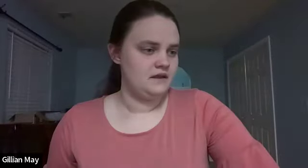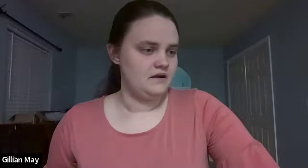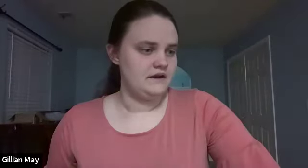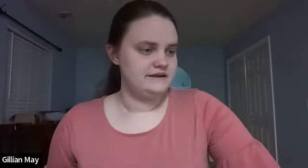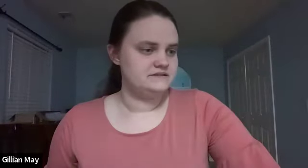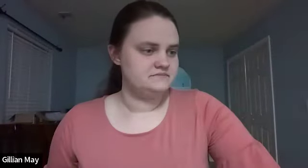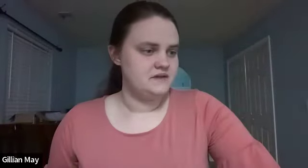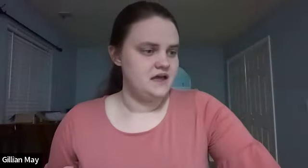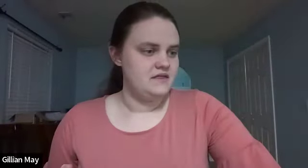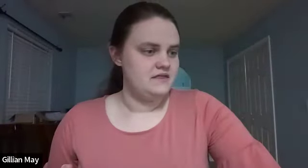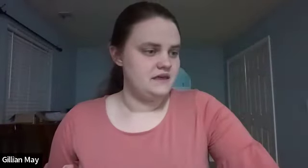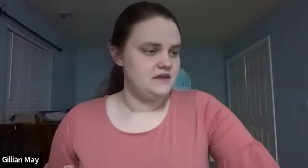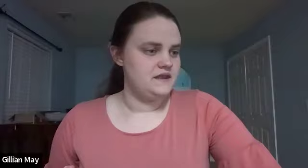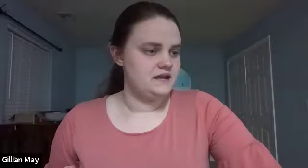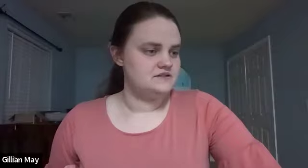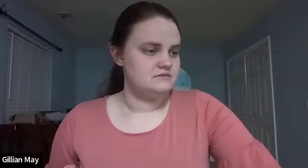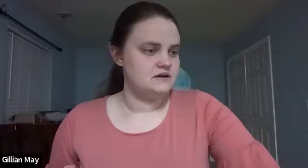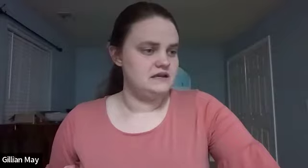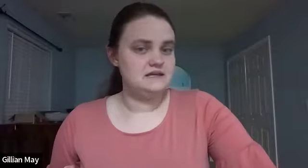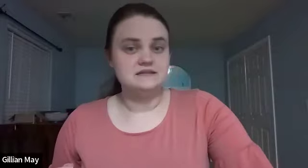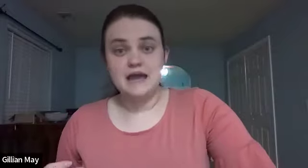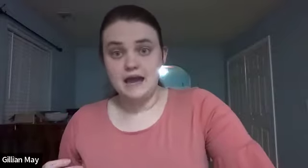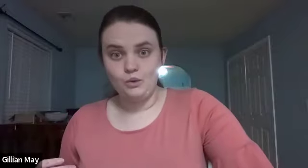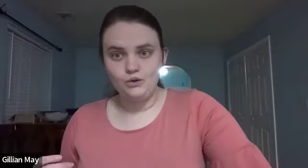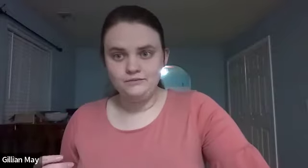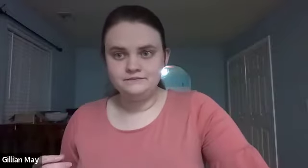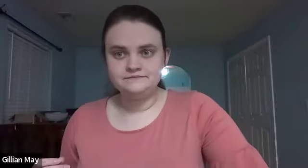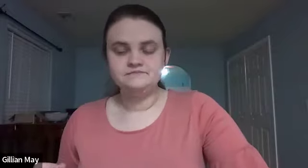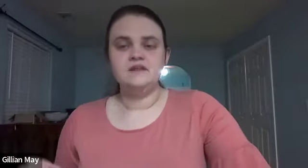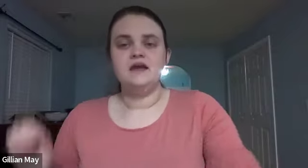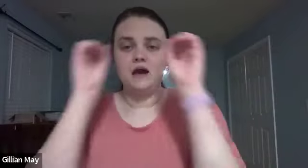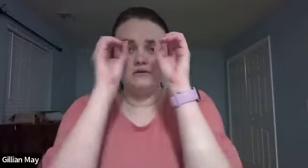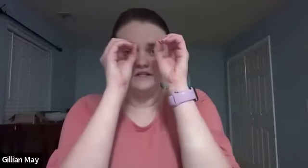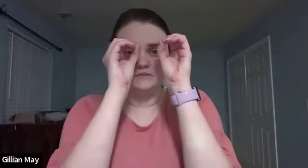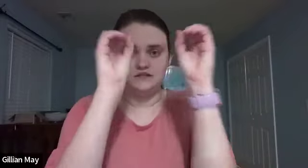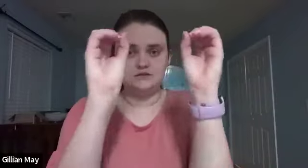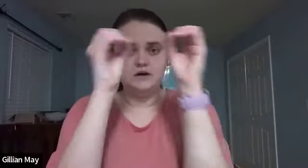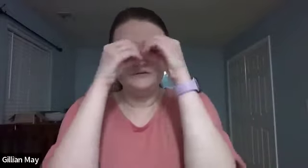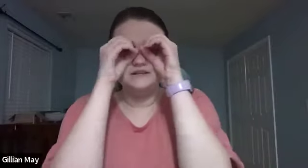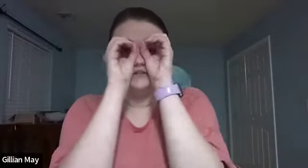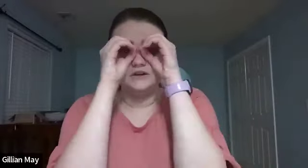All right. Then the next one is owl. Owl is going to be 2 O's, and you're just going to go